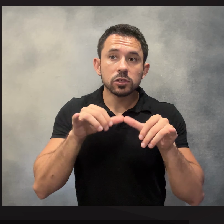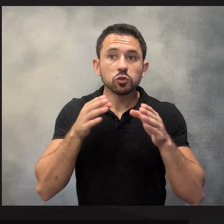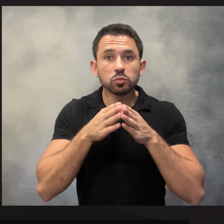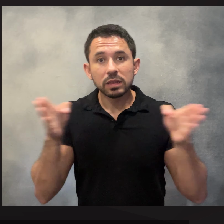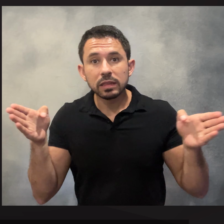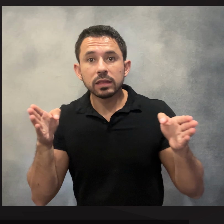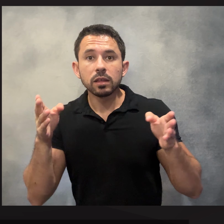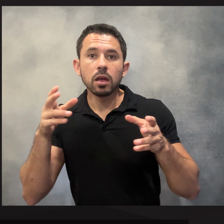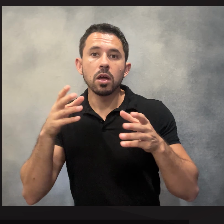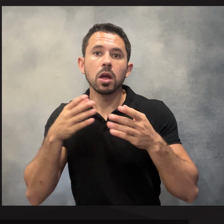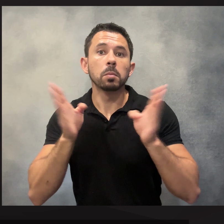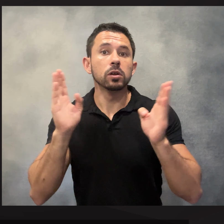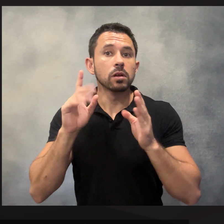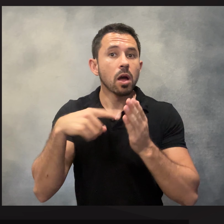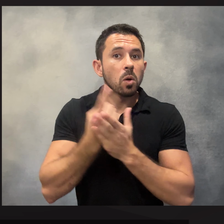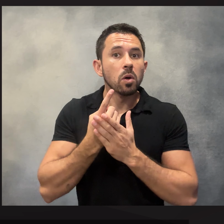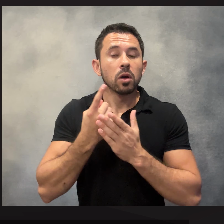hours.